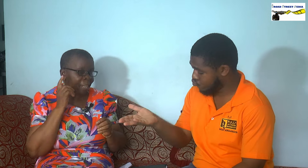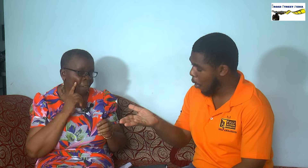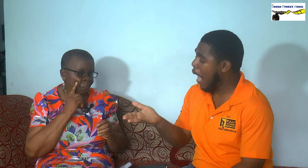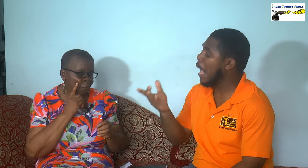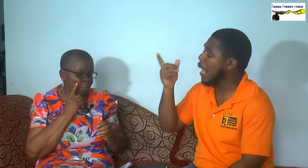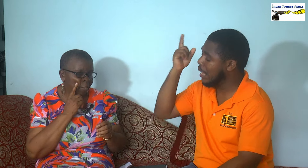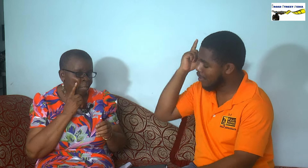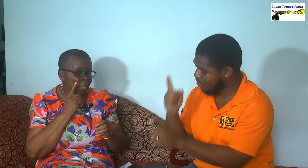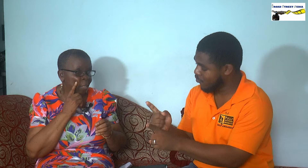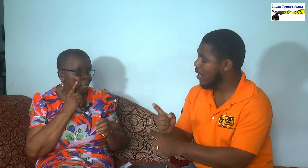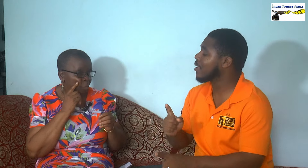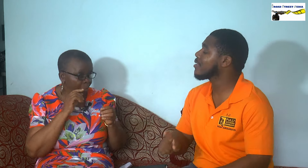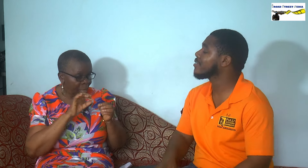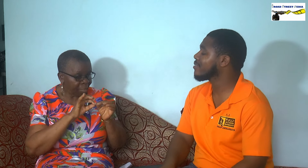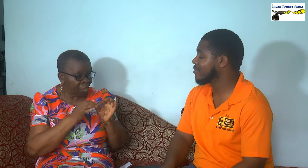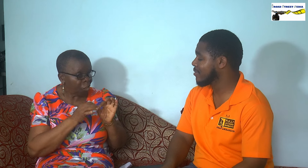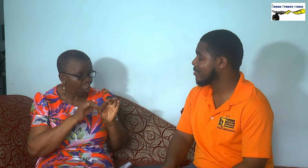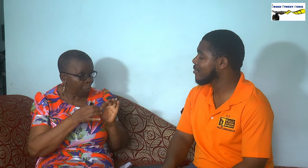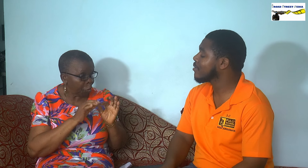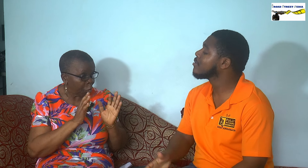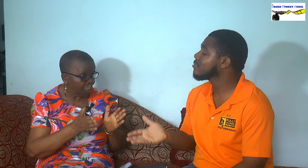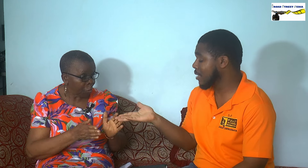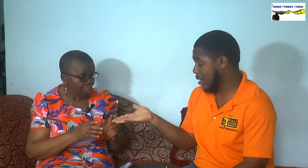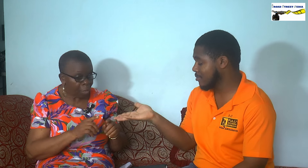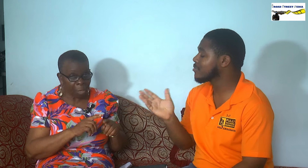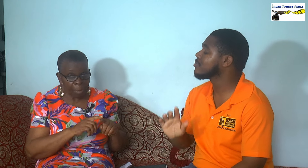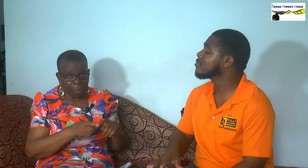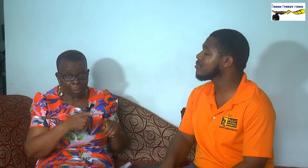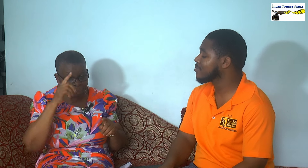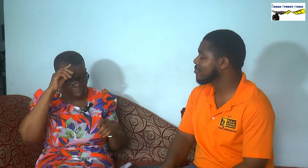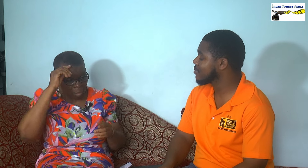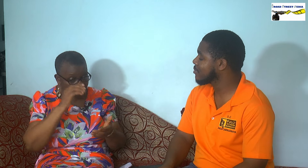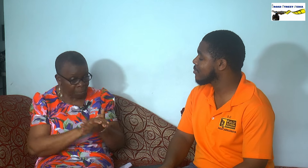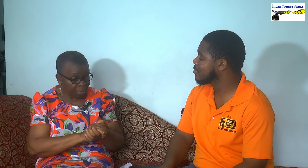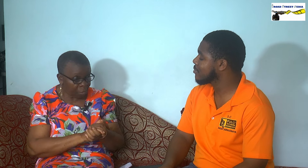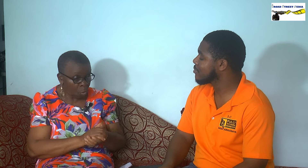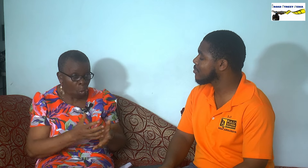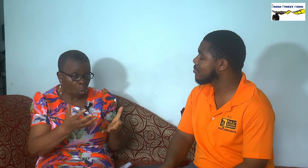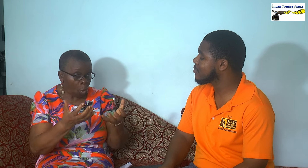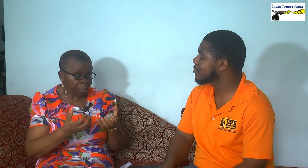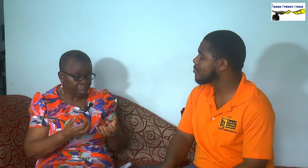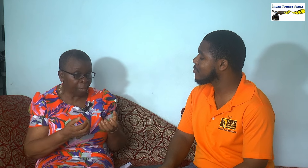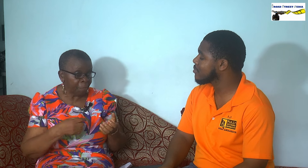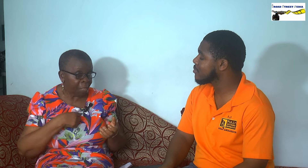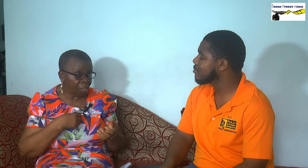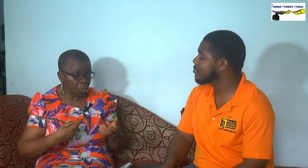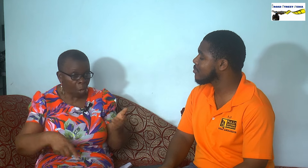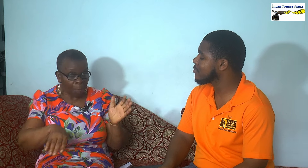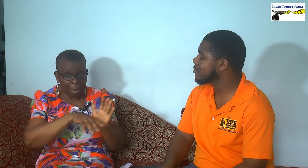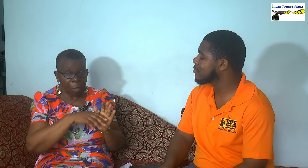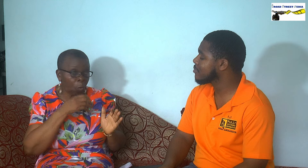deaf, to be an interpreter. Yeah. But my husband wanted me to come back